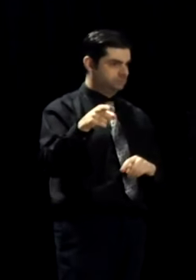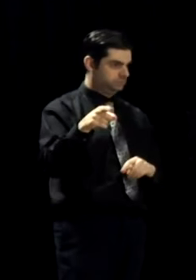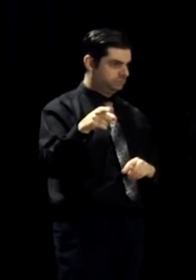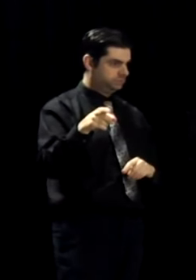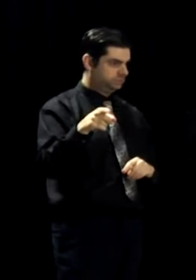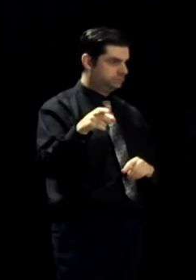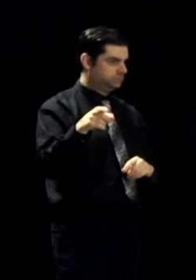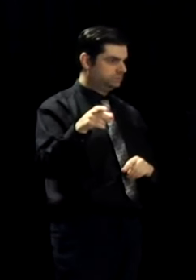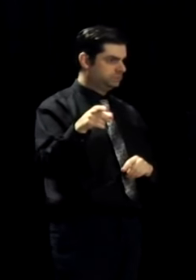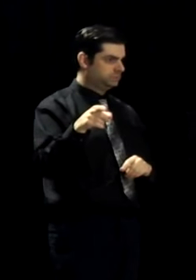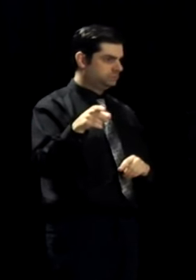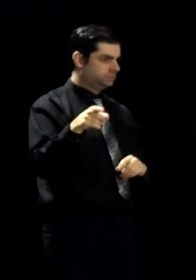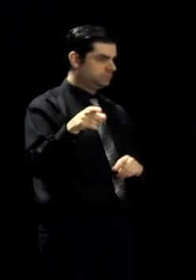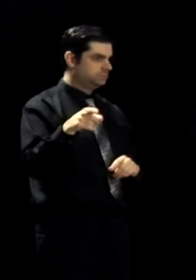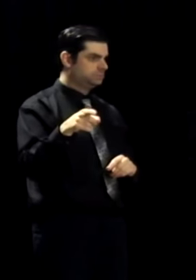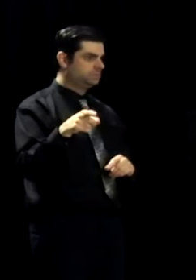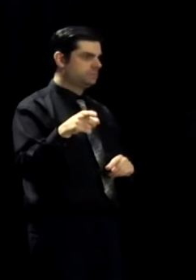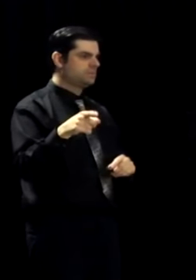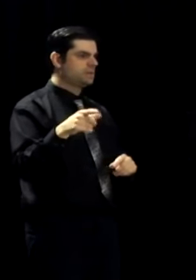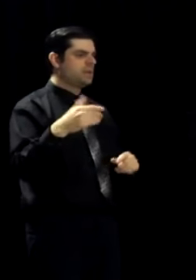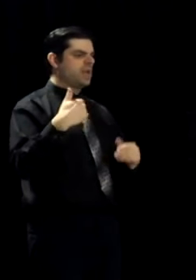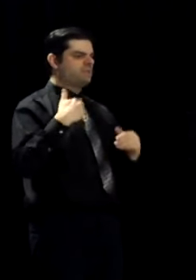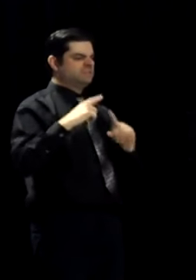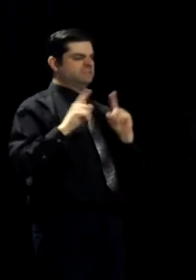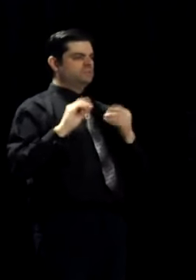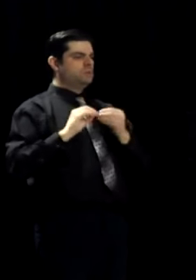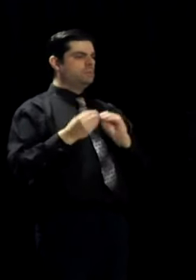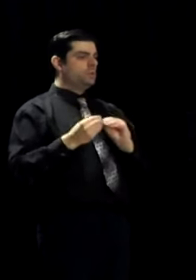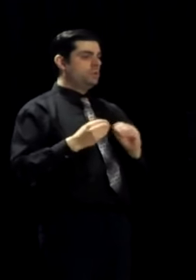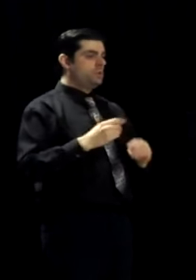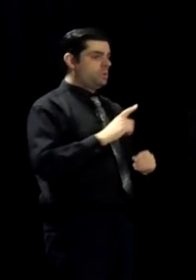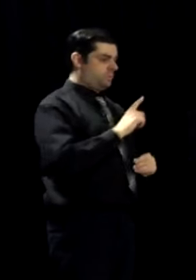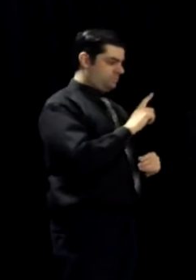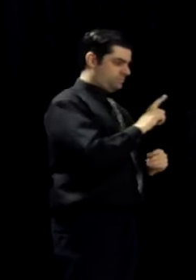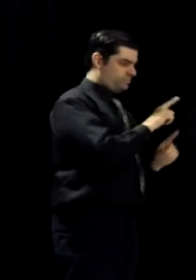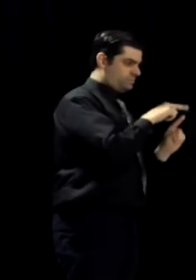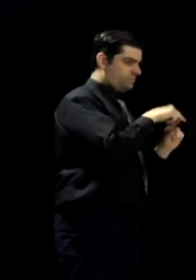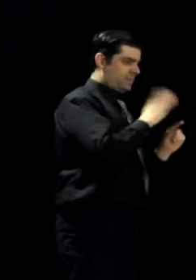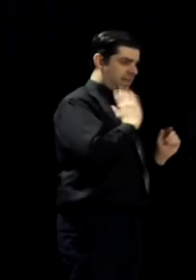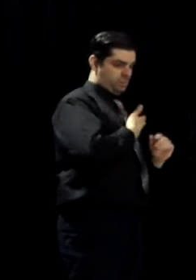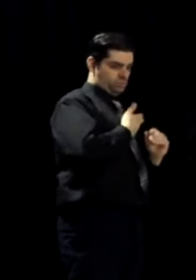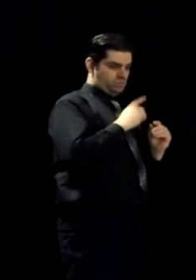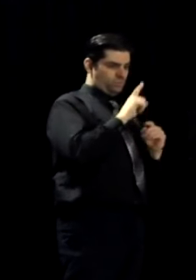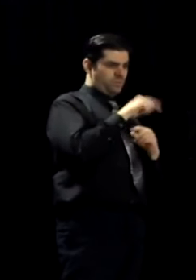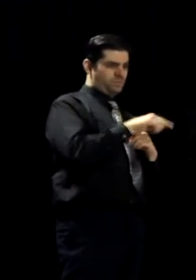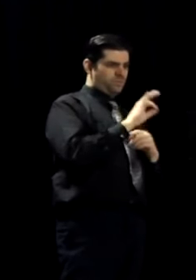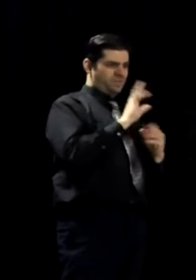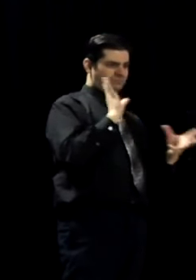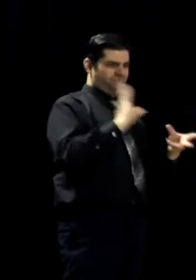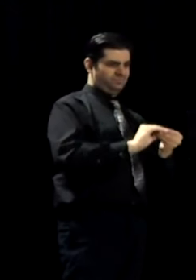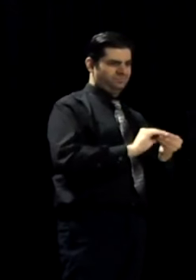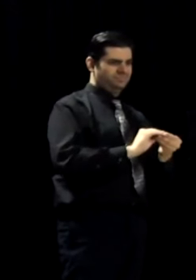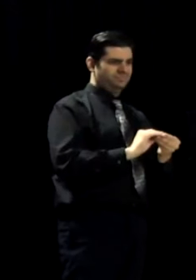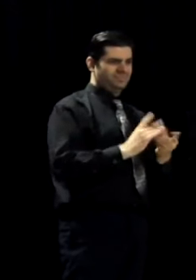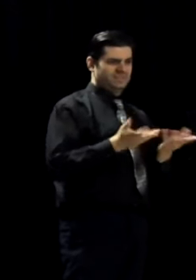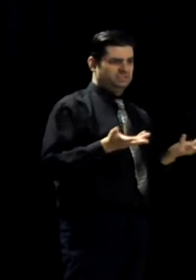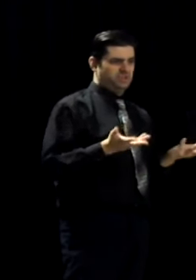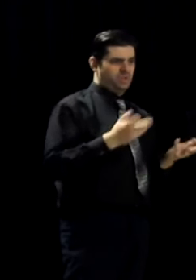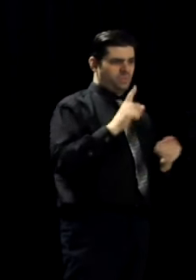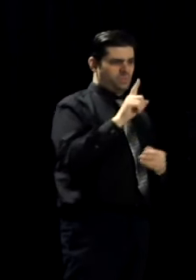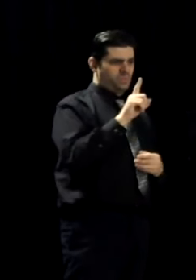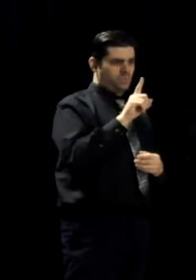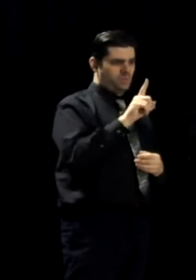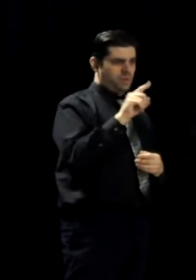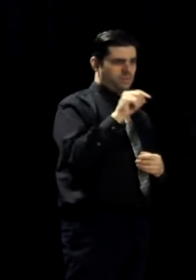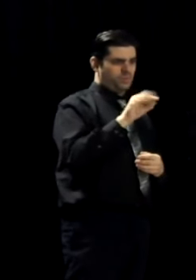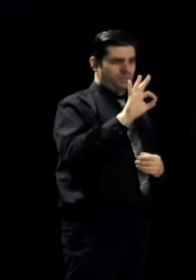shows it gives you a different number, but our number is 1.9 for Central Region, second best. The North Country is the only one